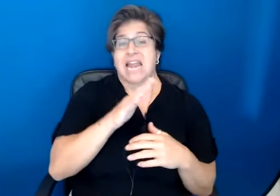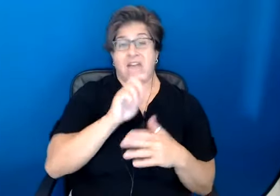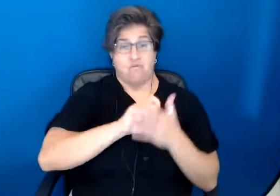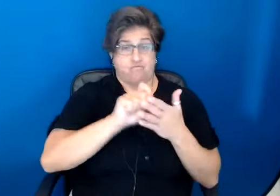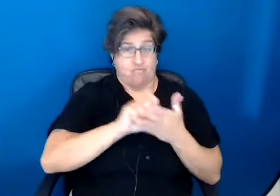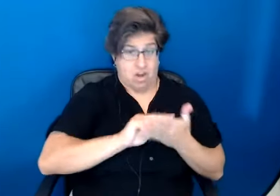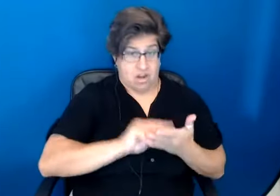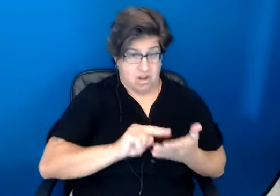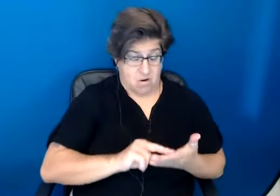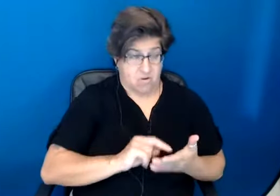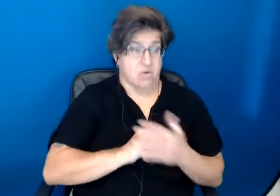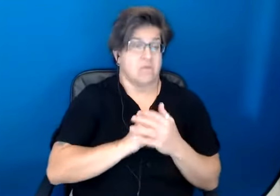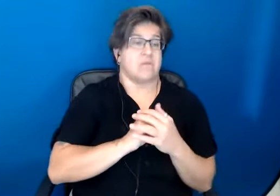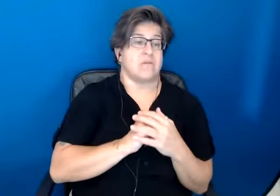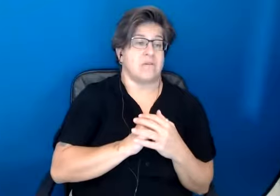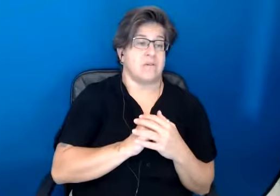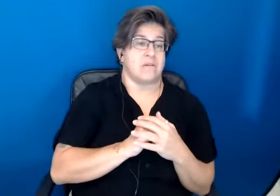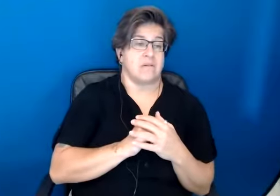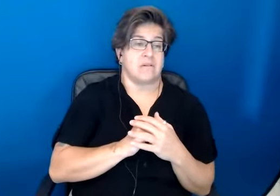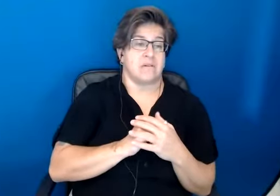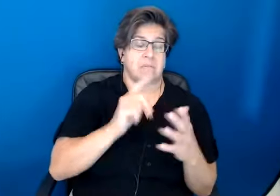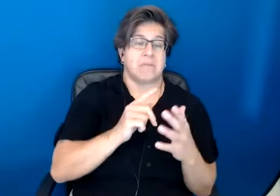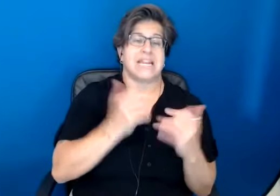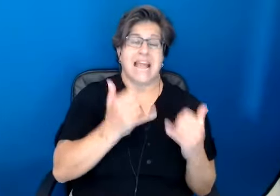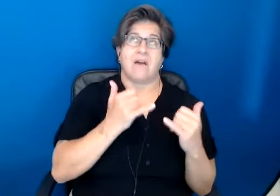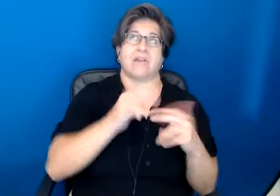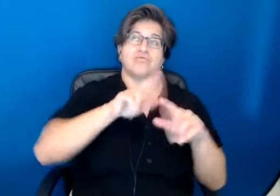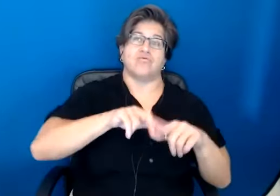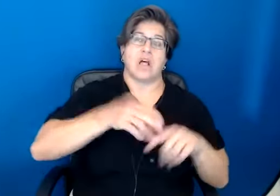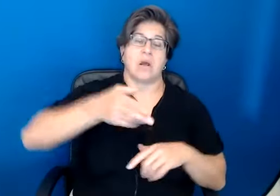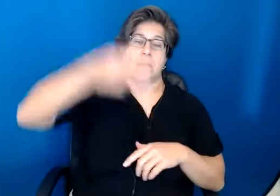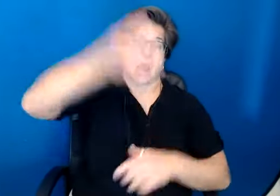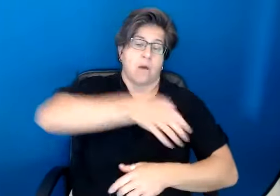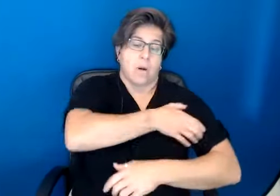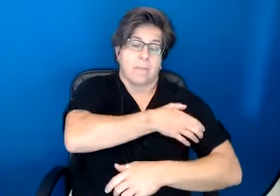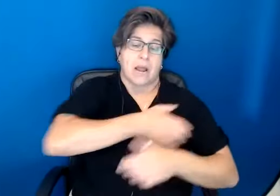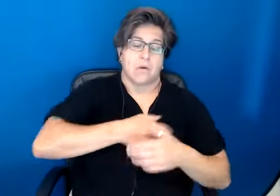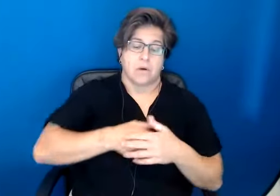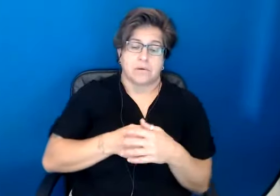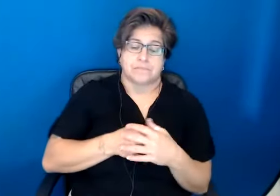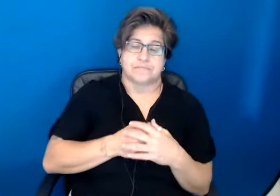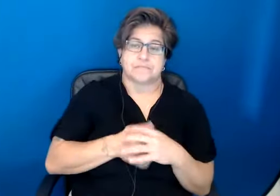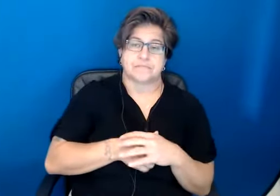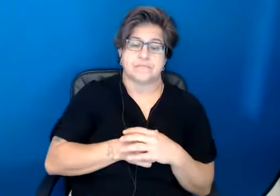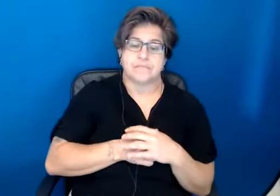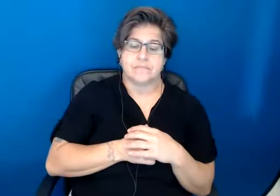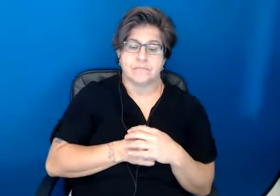drunks as well. I hated all the drinking. I was the oversensitive one of the family, but I was Mrs. Reactor, so